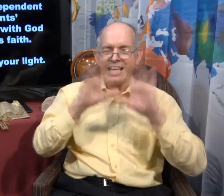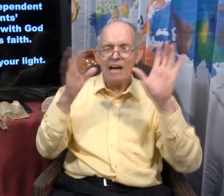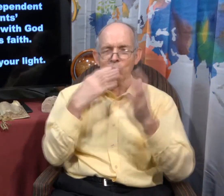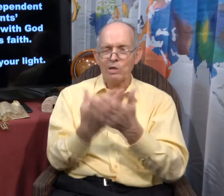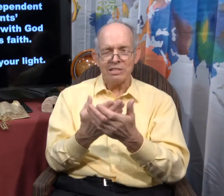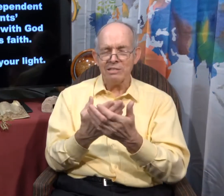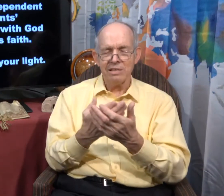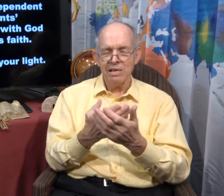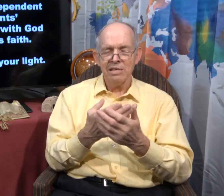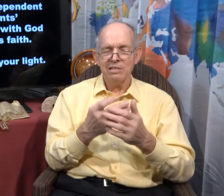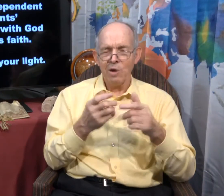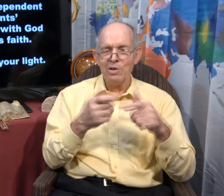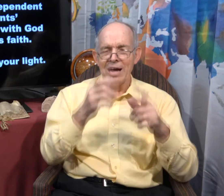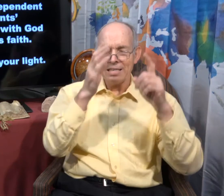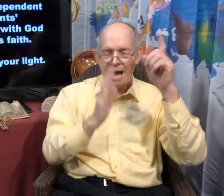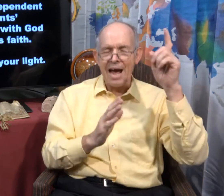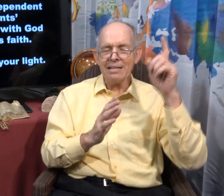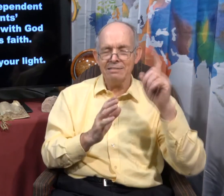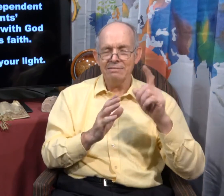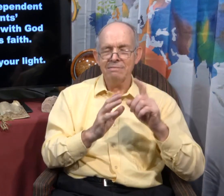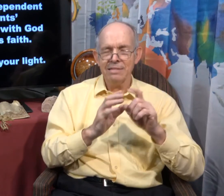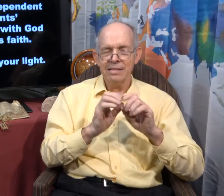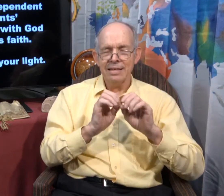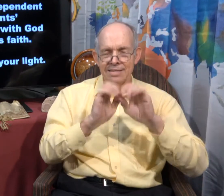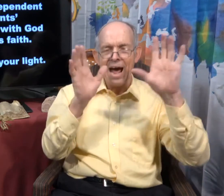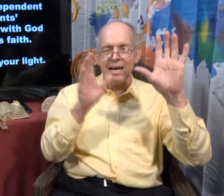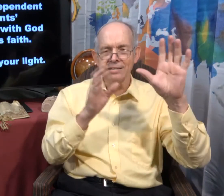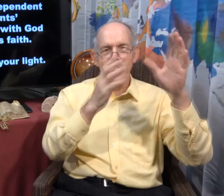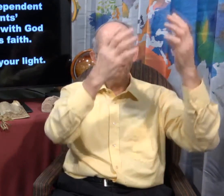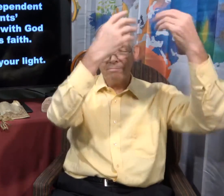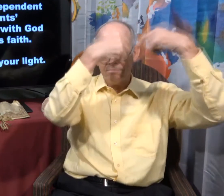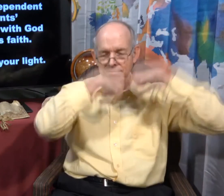cycle. So let God lie.